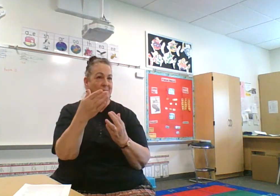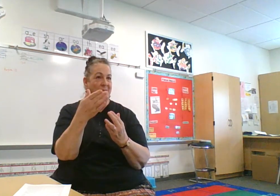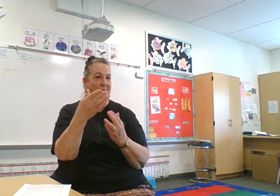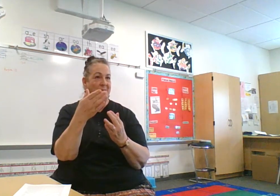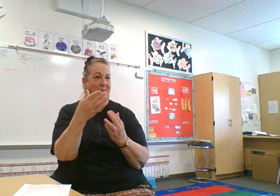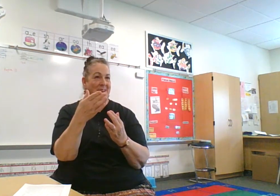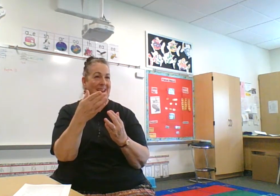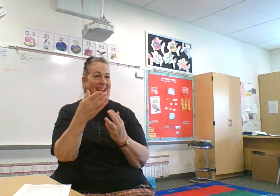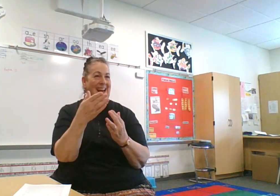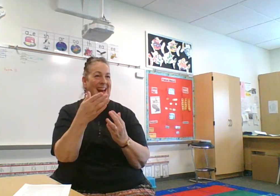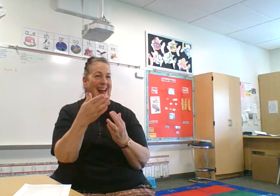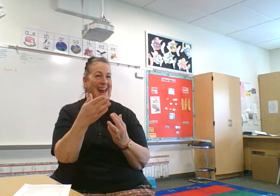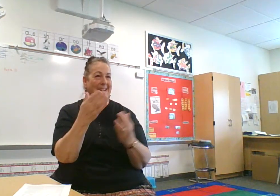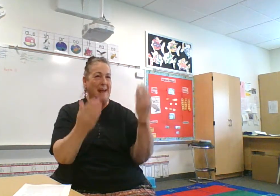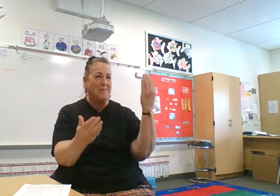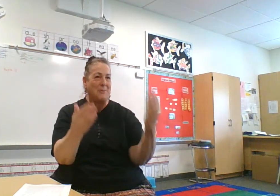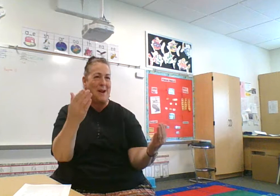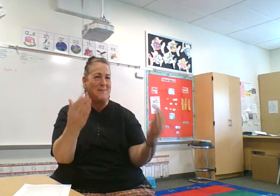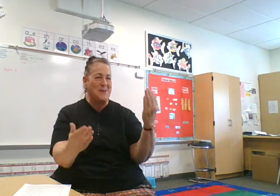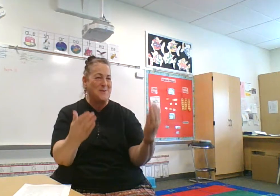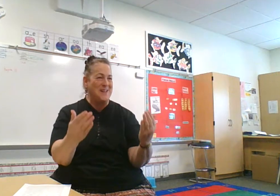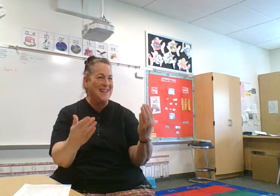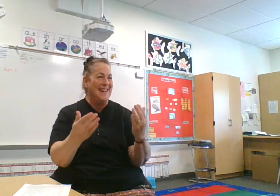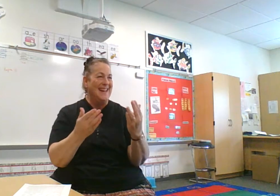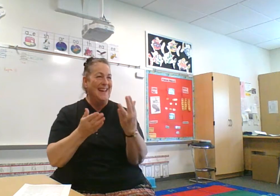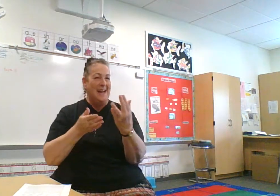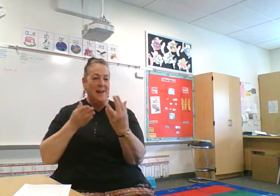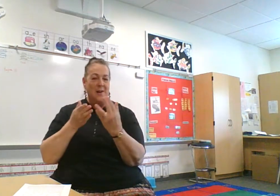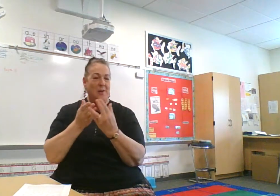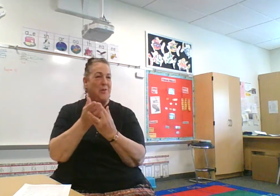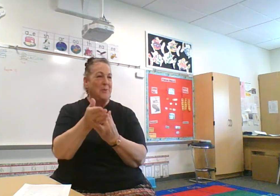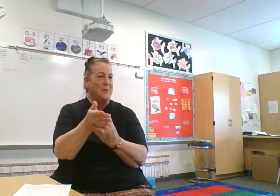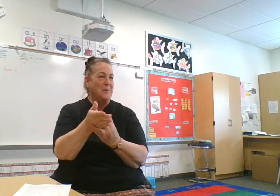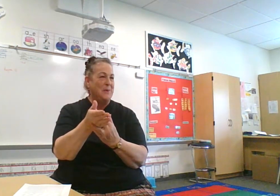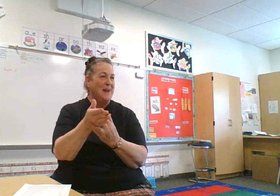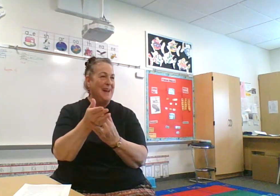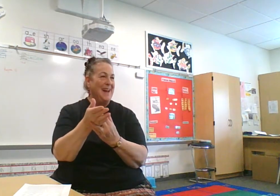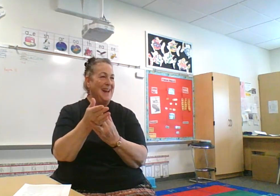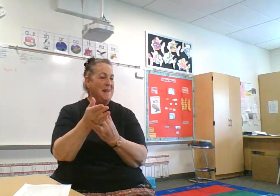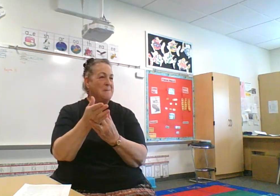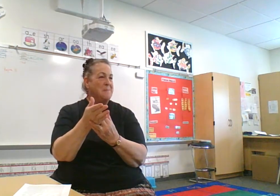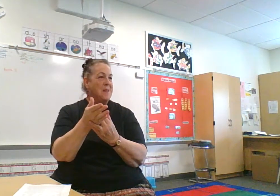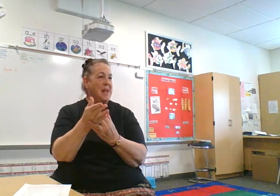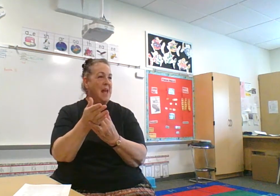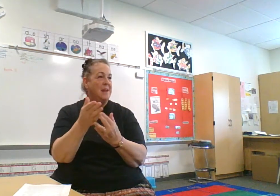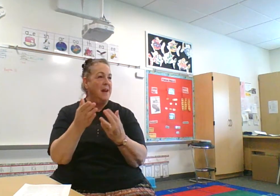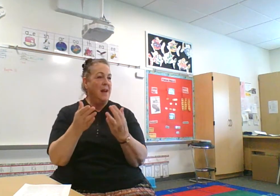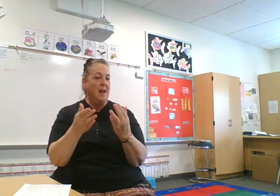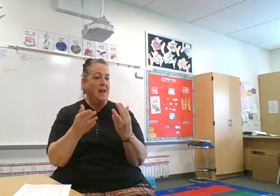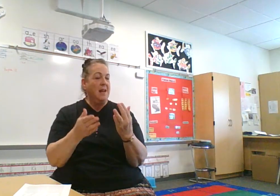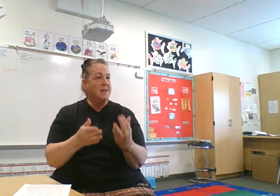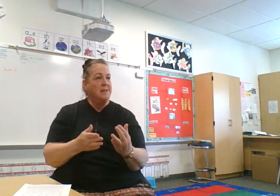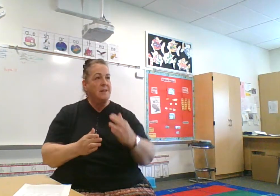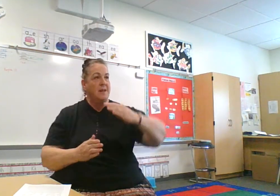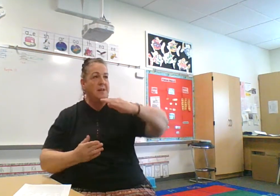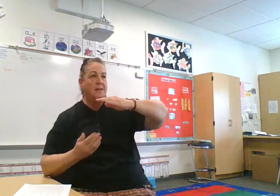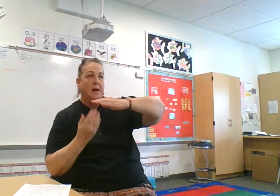biggest one. I can. Left, right, which one? No, What these the way. difficulty with Through. this? And it doesn't come